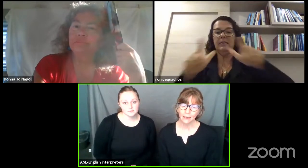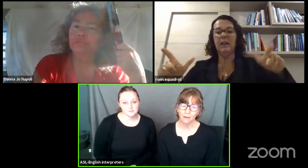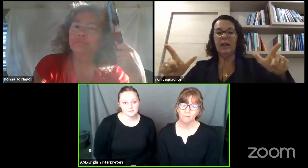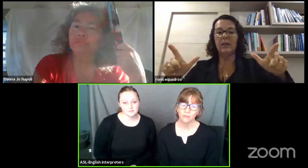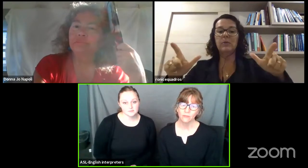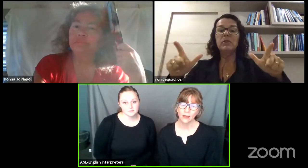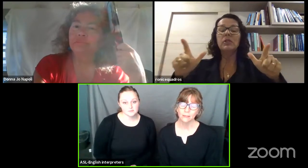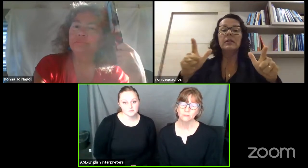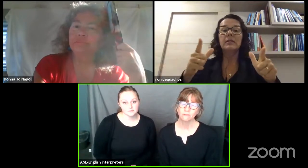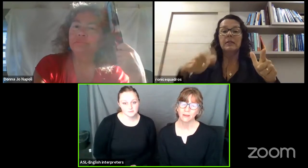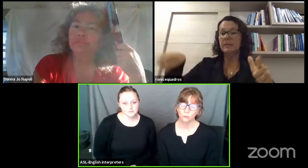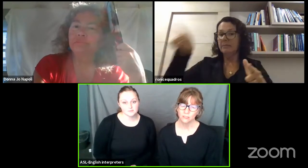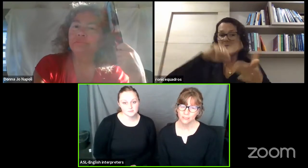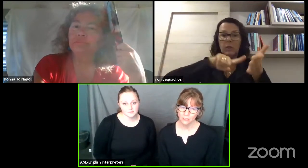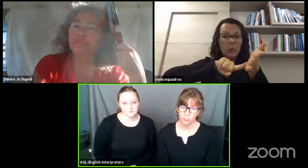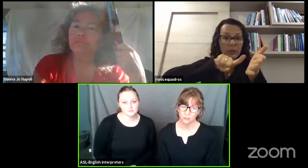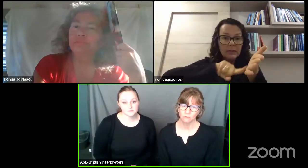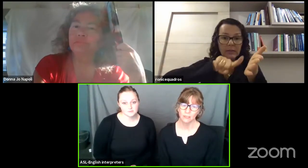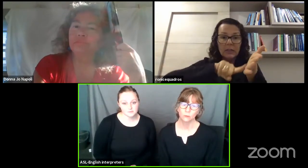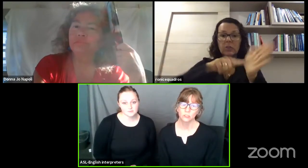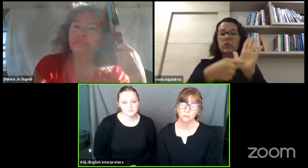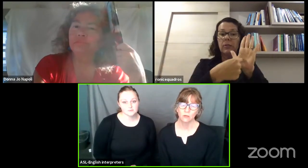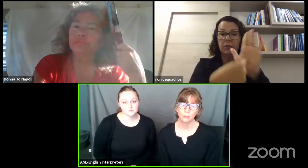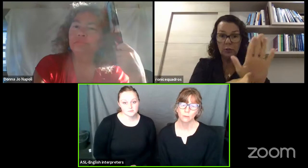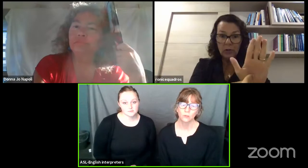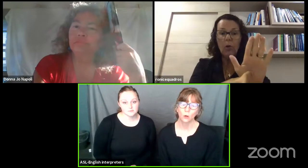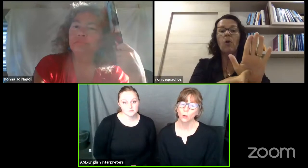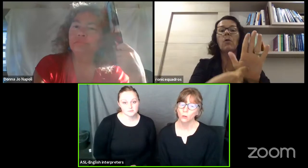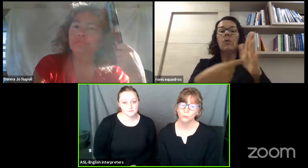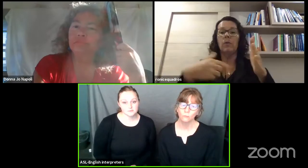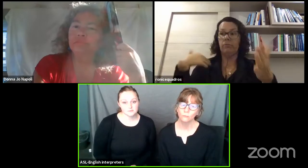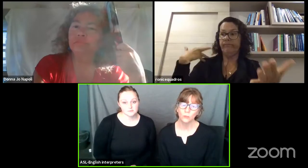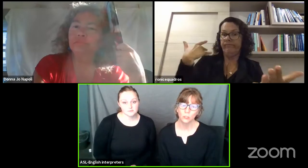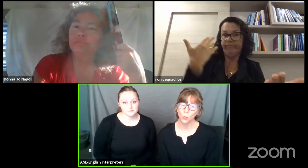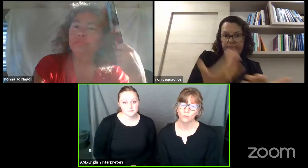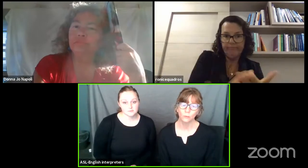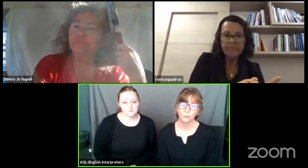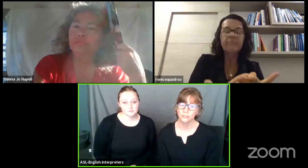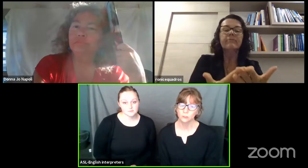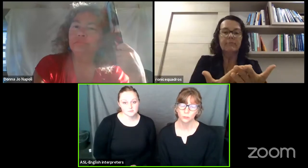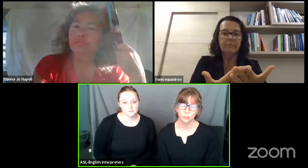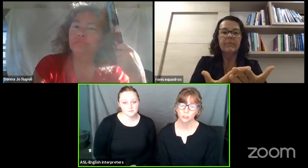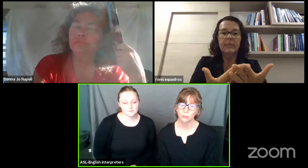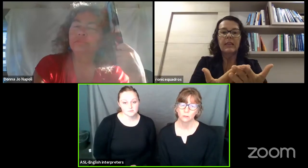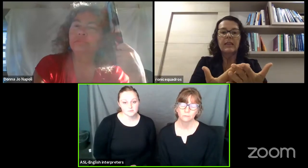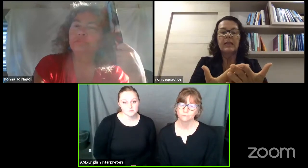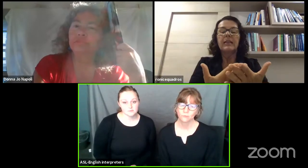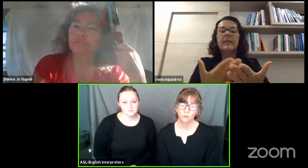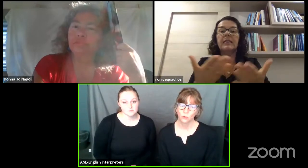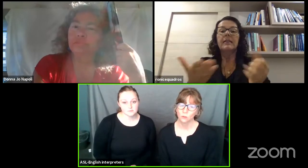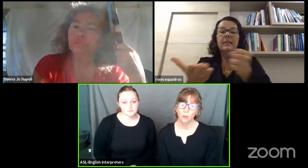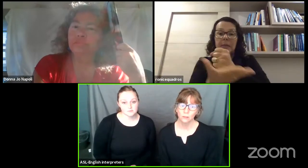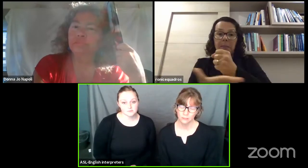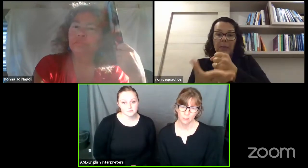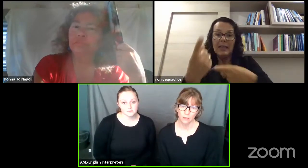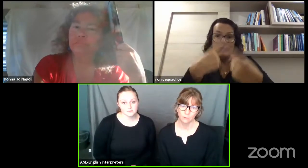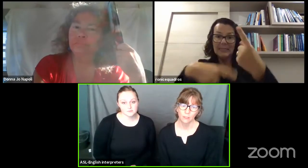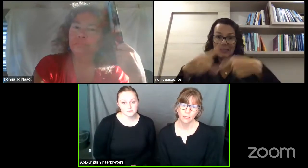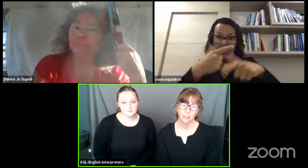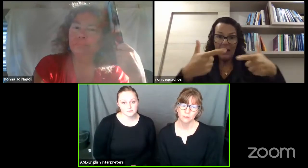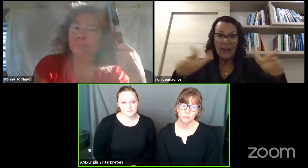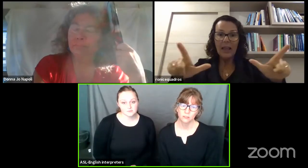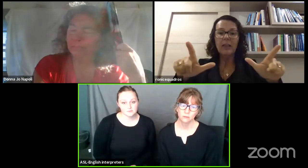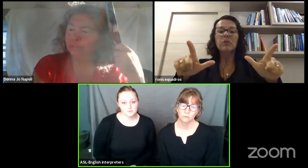need to have that foundation of language developed. All we know from research for a long